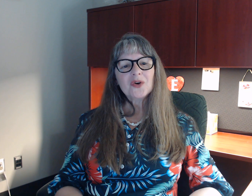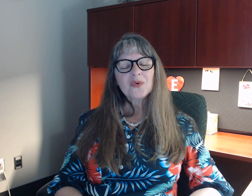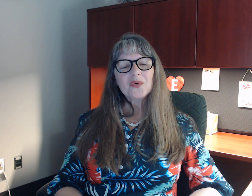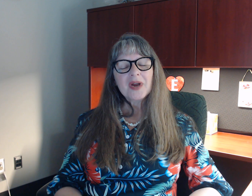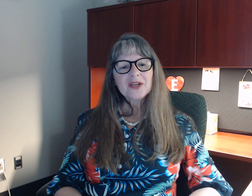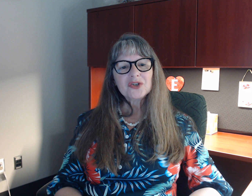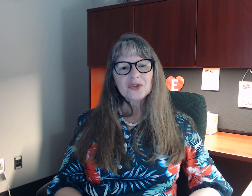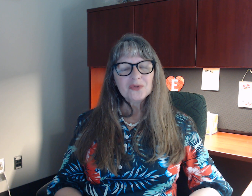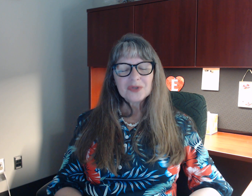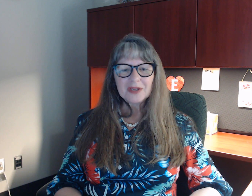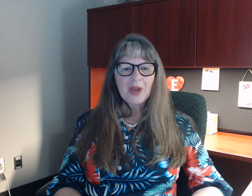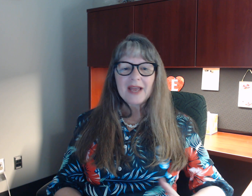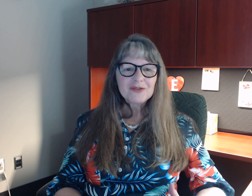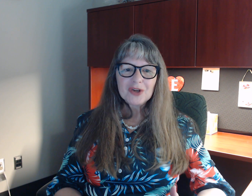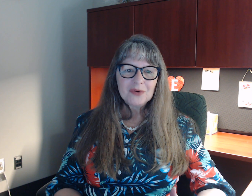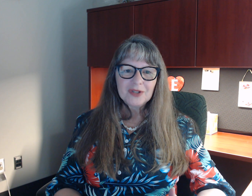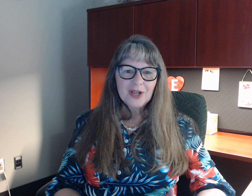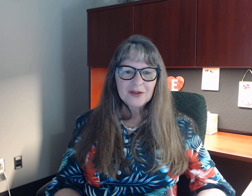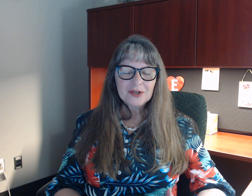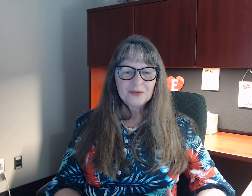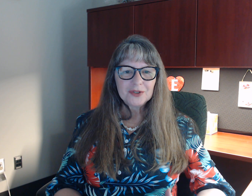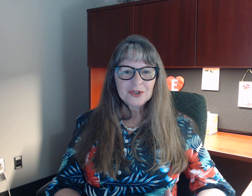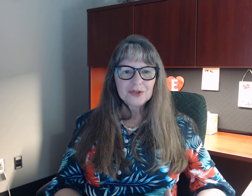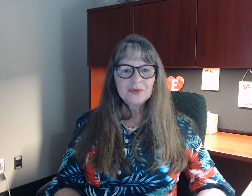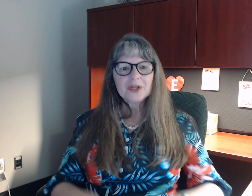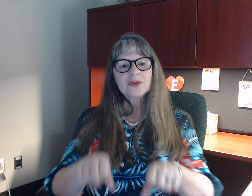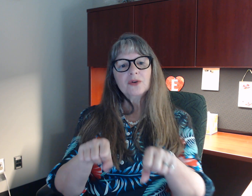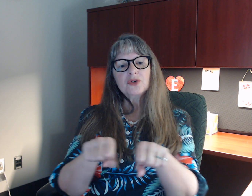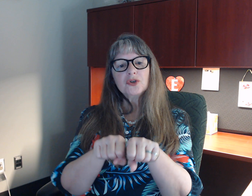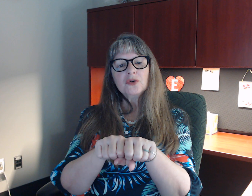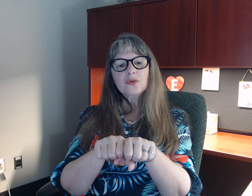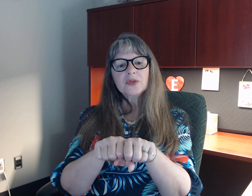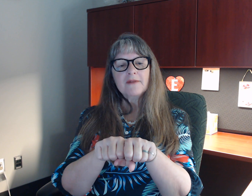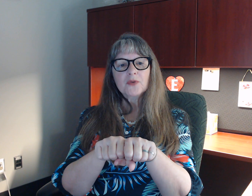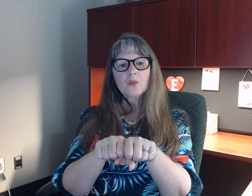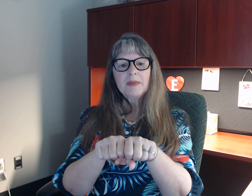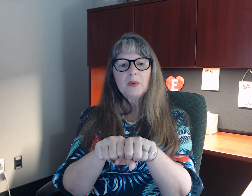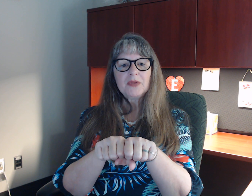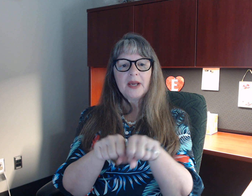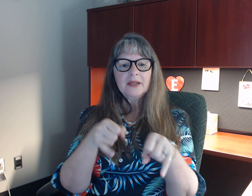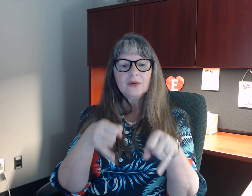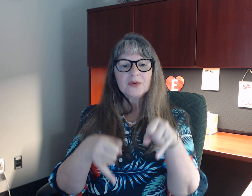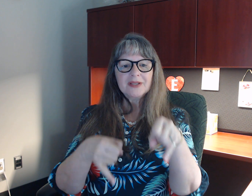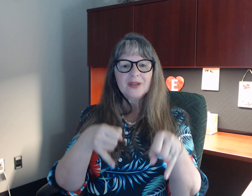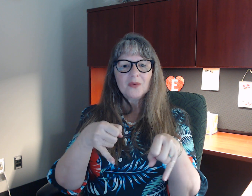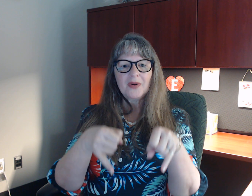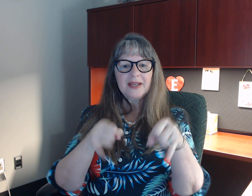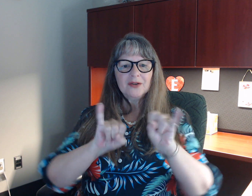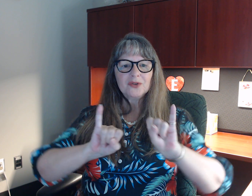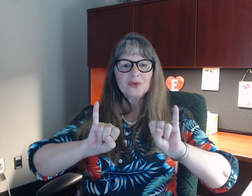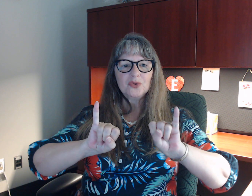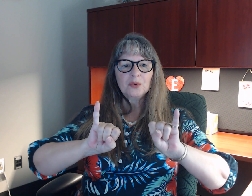So shoes, and I've shown a lot of the different shoes. So shoes, and for women with high heels, they wear high heels. You use your